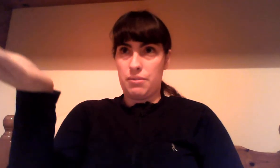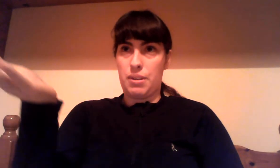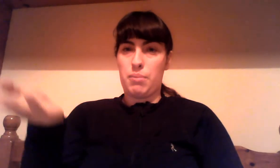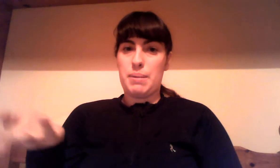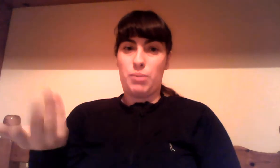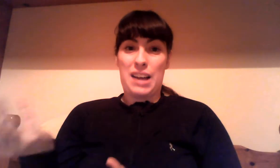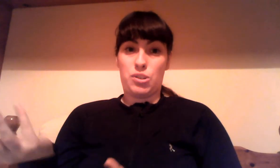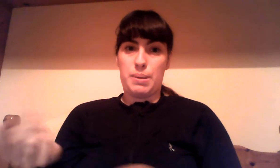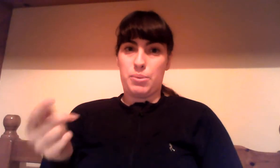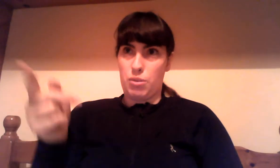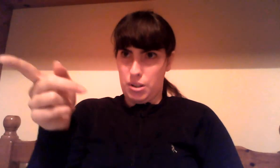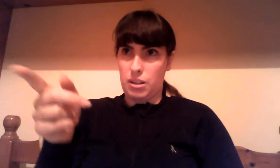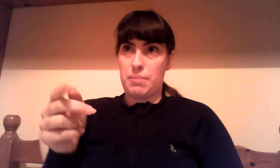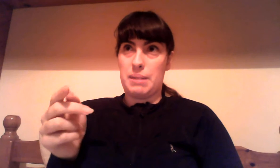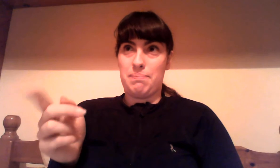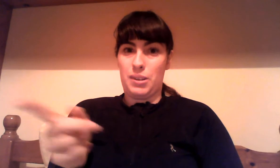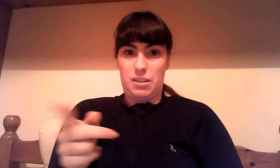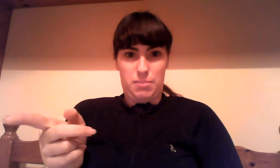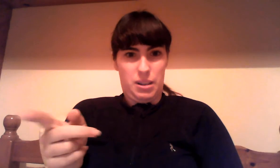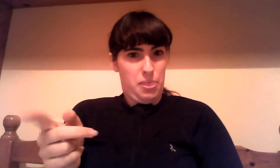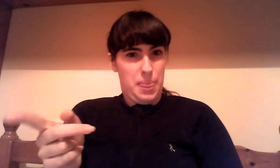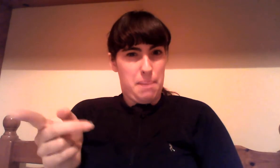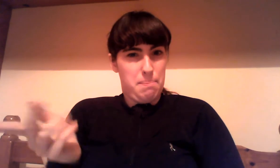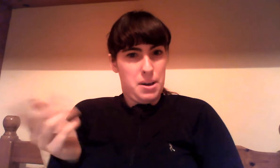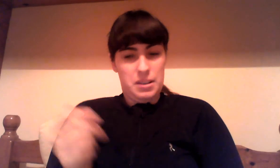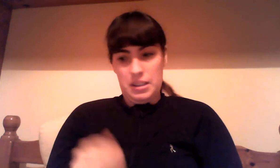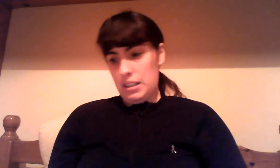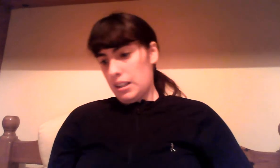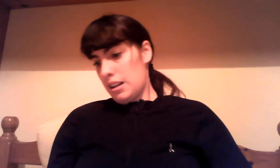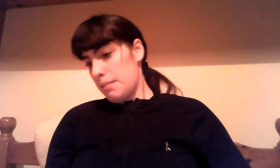there were people, actual people in the room, you can like be looking at them and be like them, um,